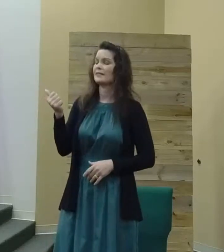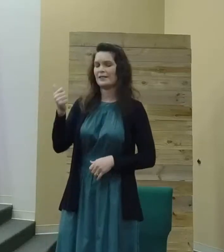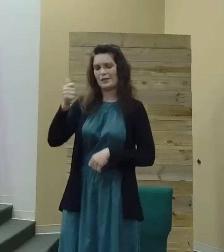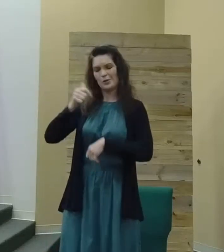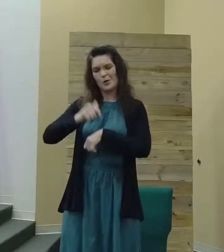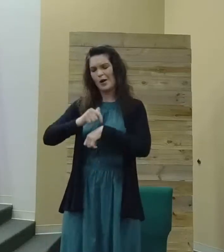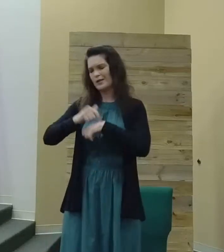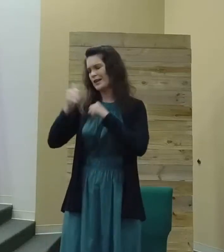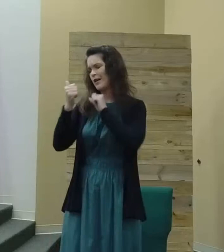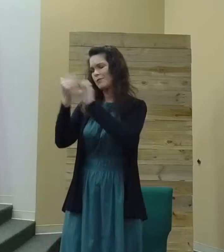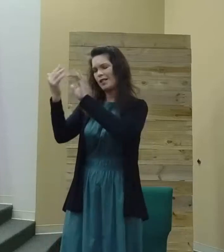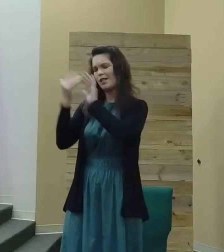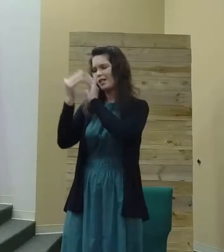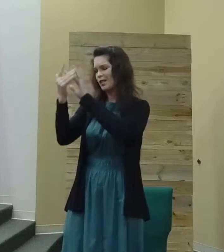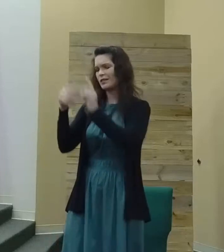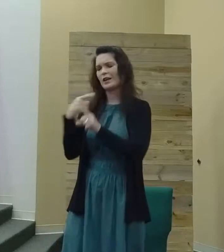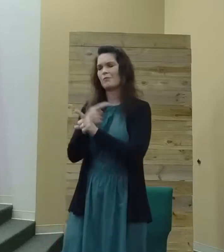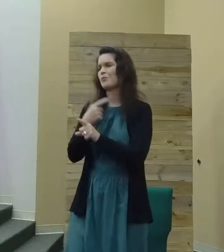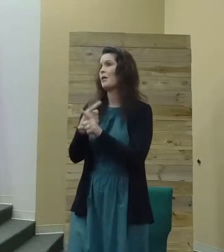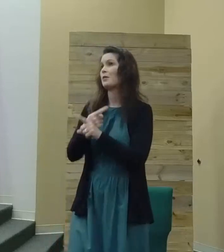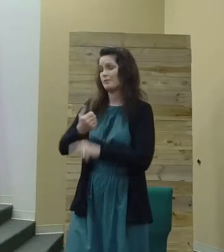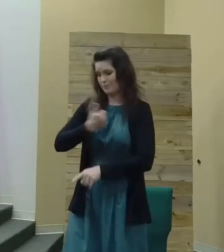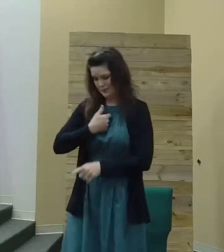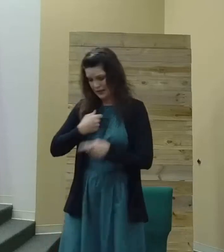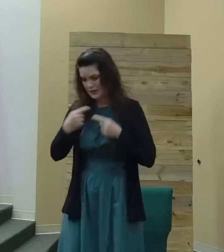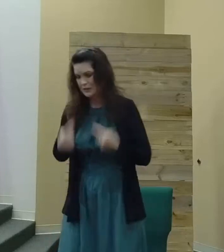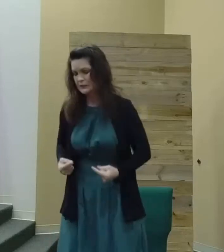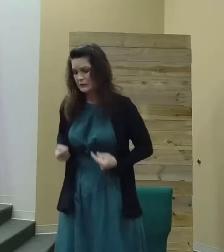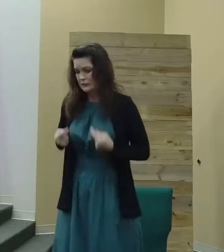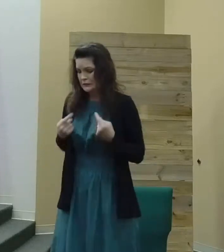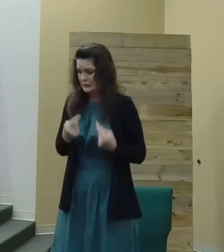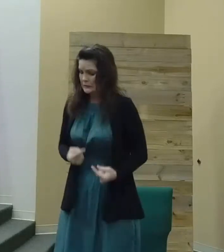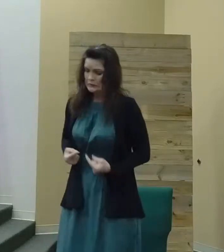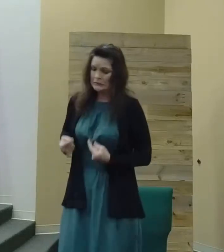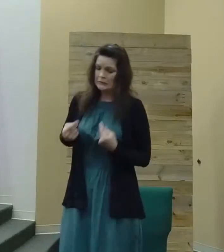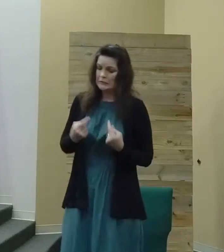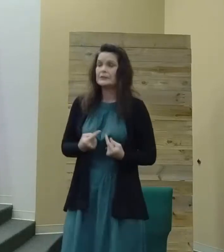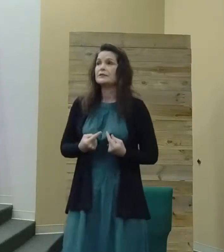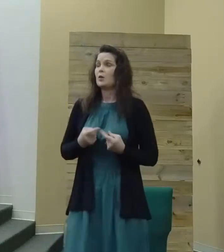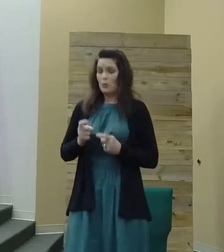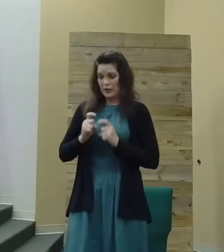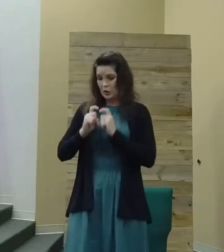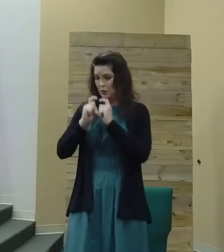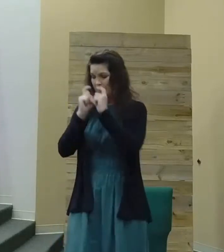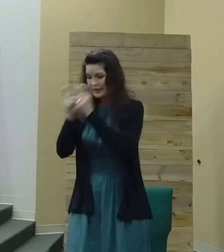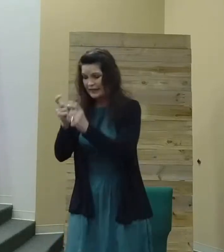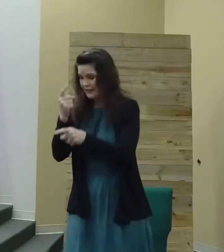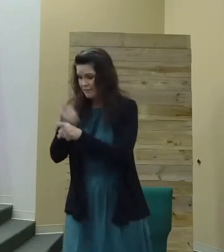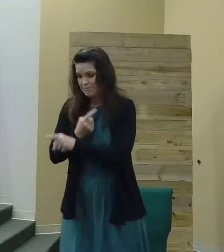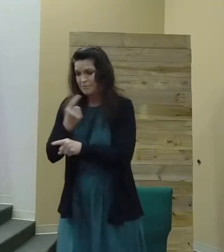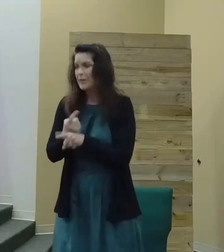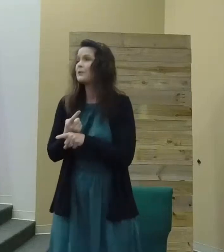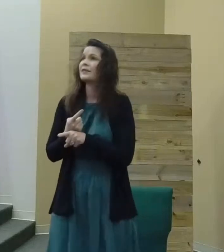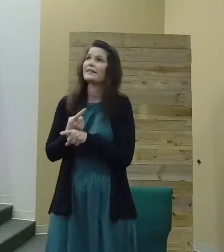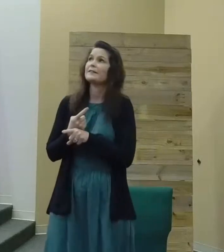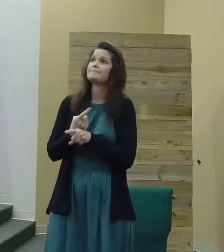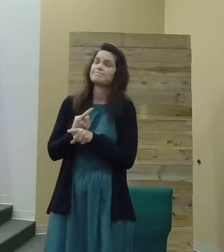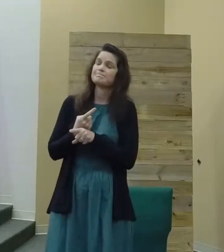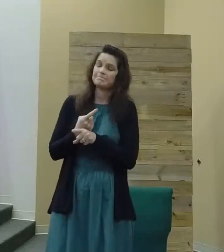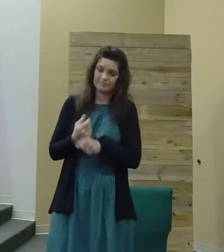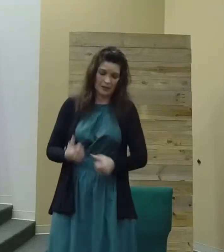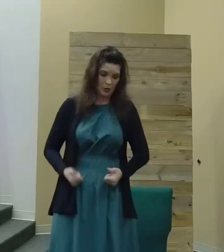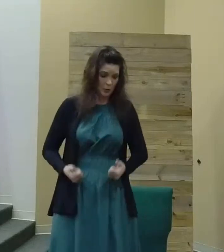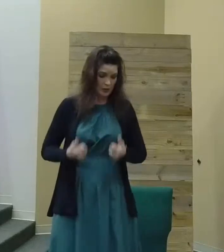We don't spend time with you like we should. I struggle with that. We don't give like we should. We